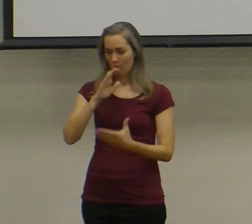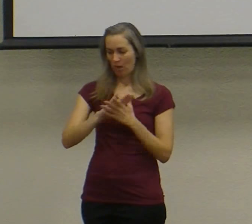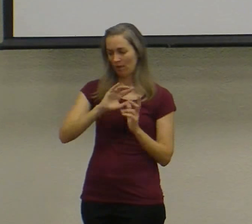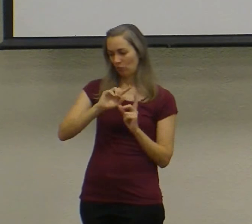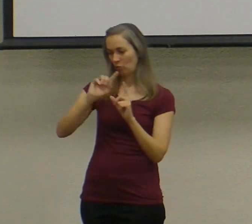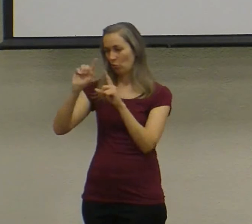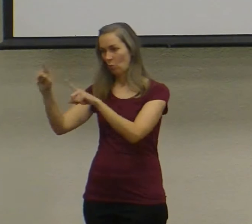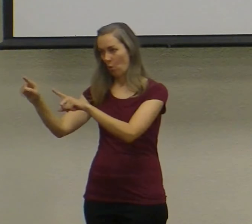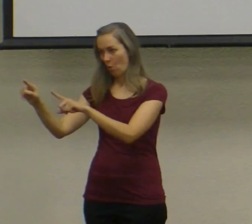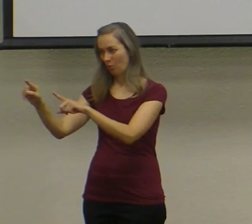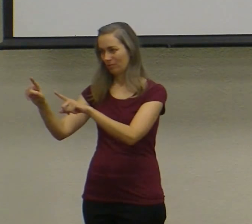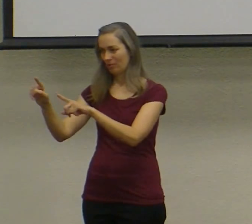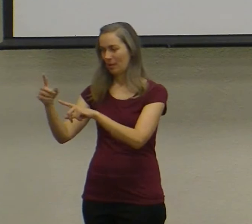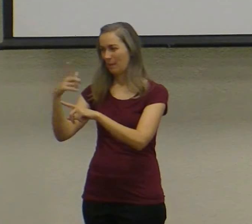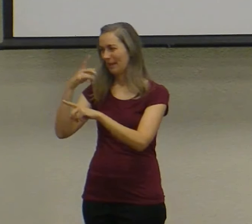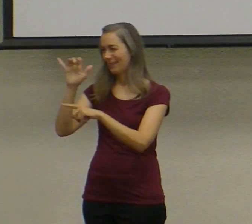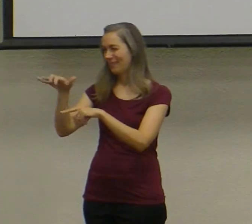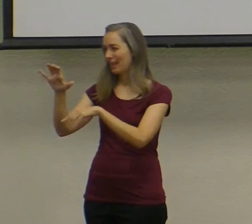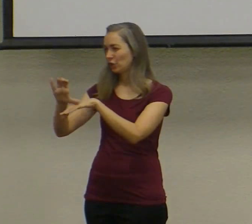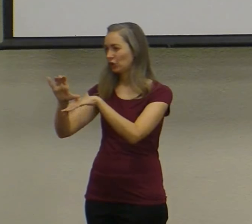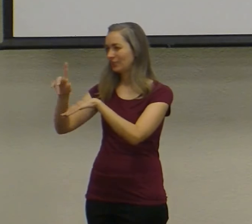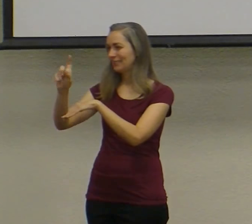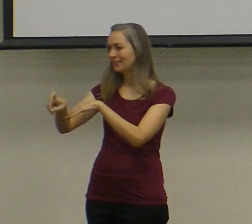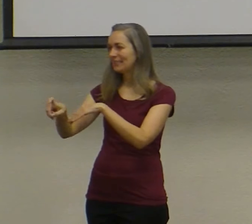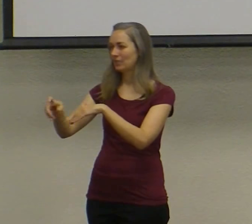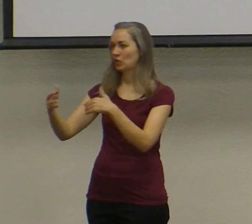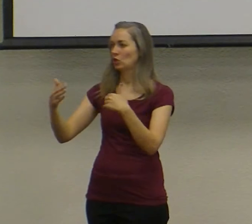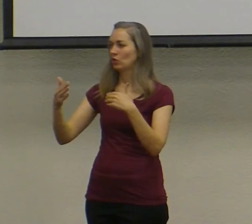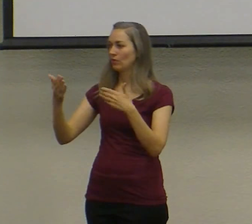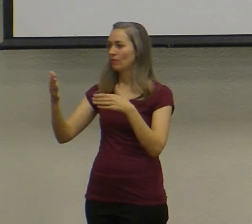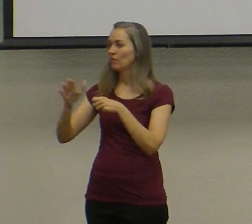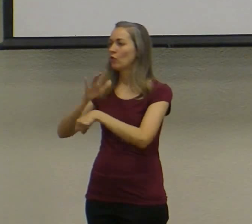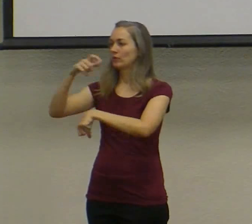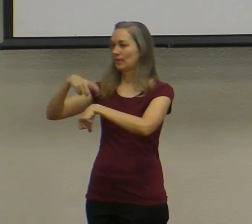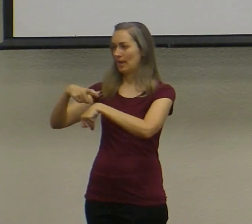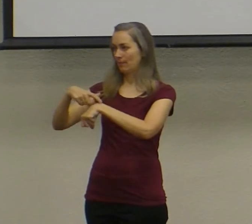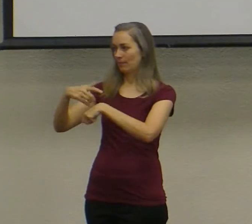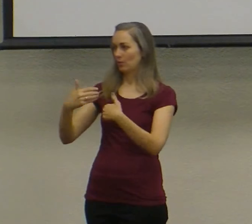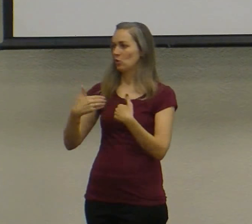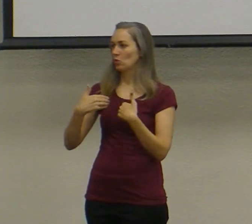massive growth, they need someone to take care of their youth, and